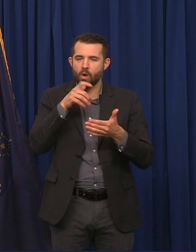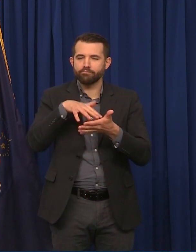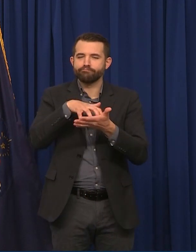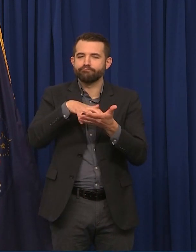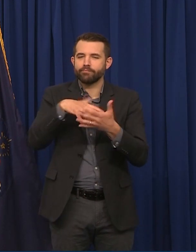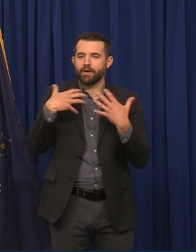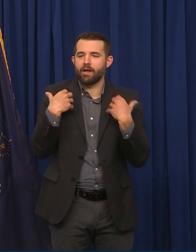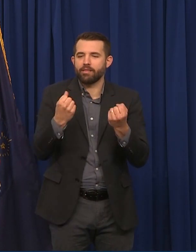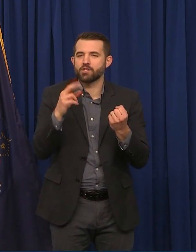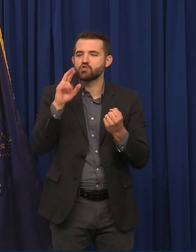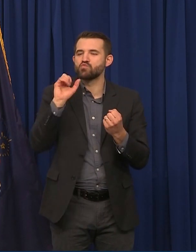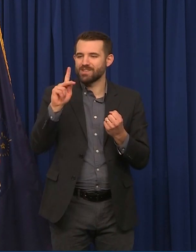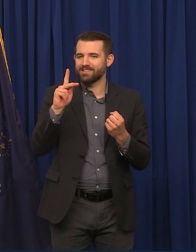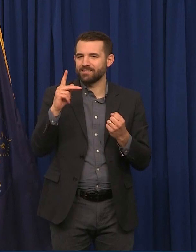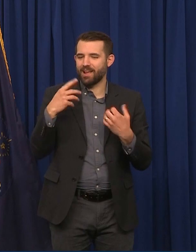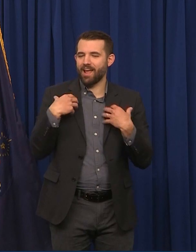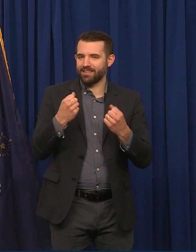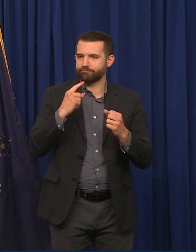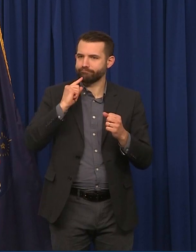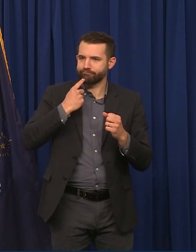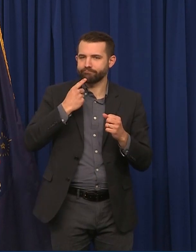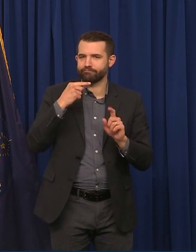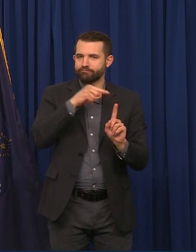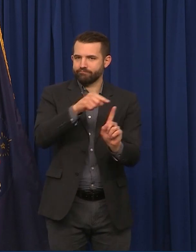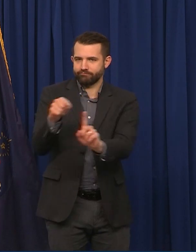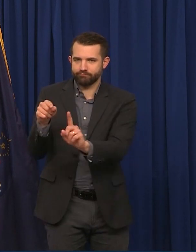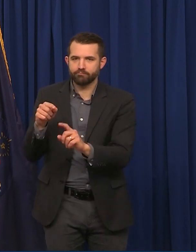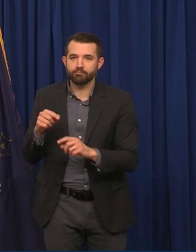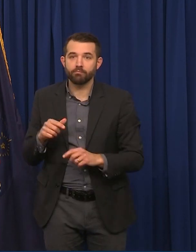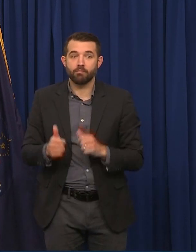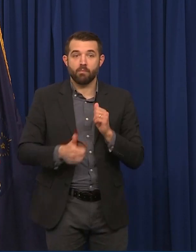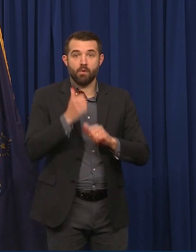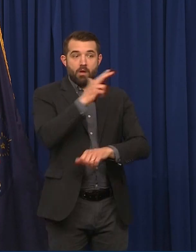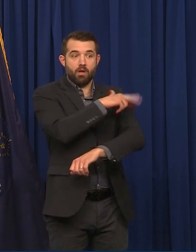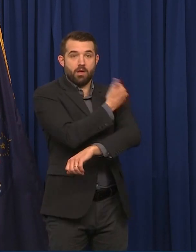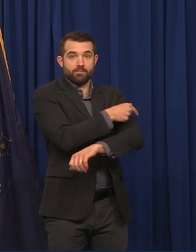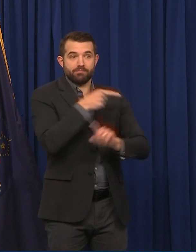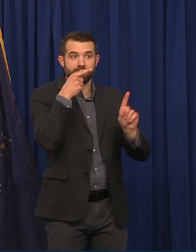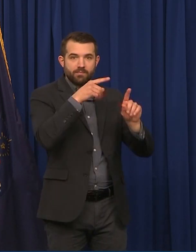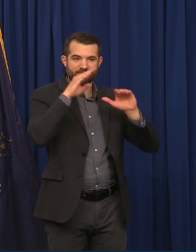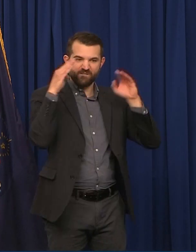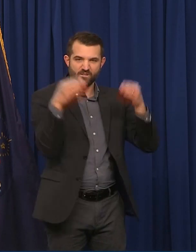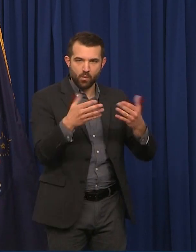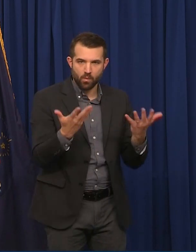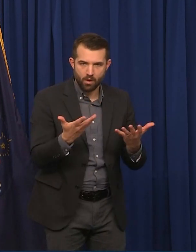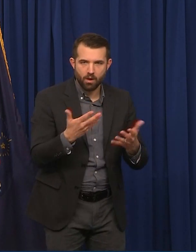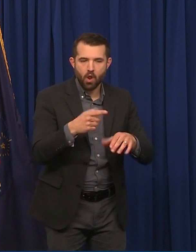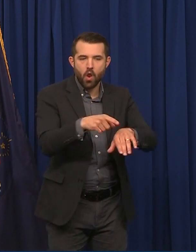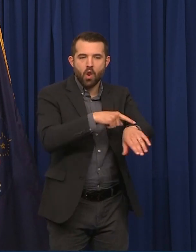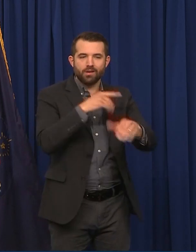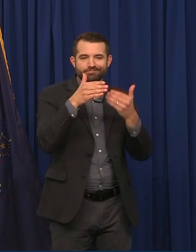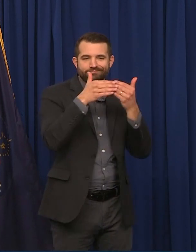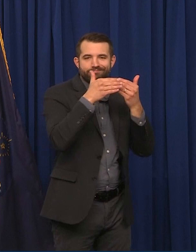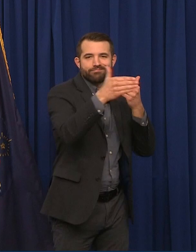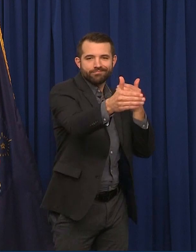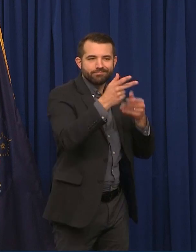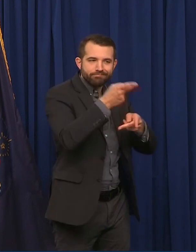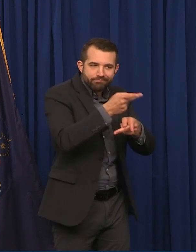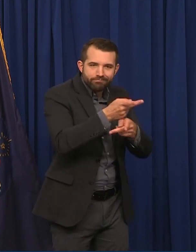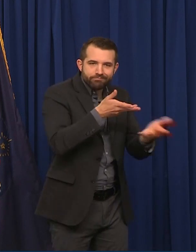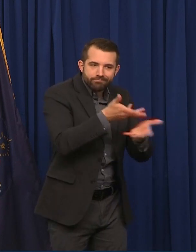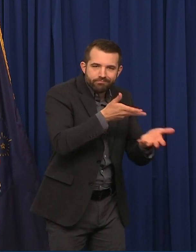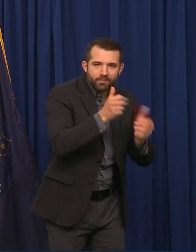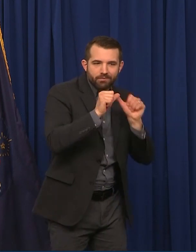namely hospitals and congregate living settings, places like long-term care facilities, et cetera. We've got additional numbers on those,